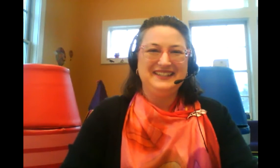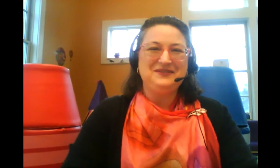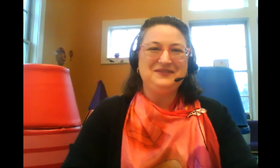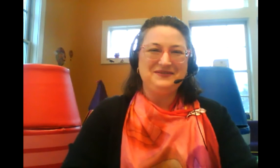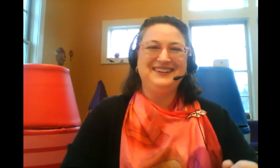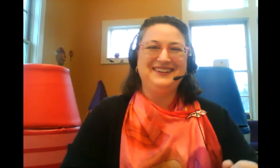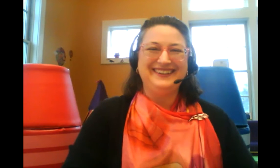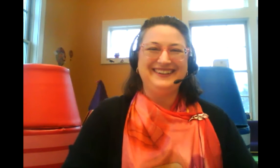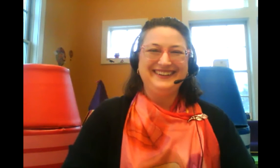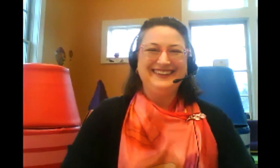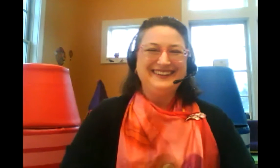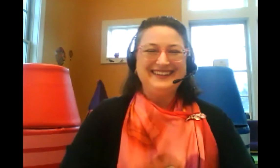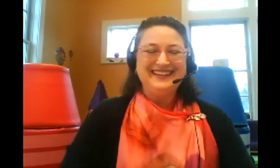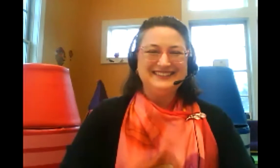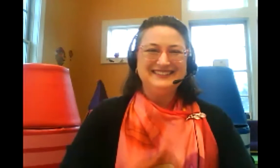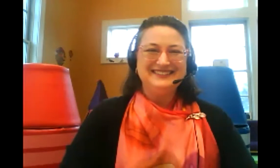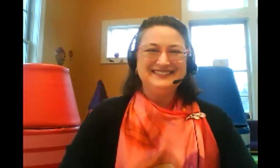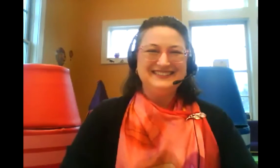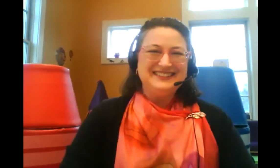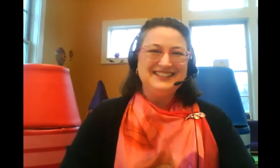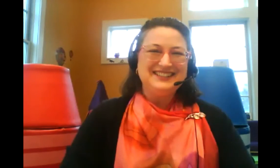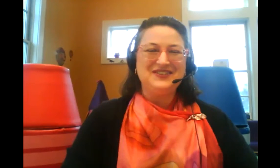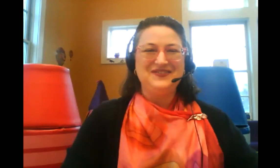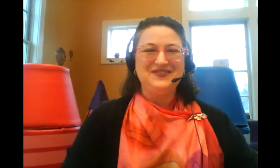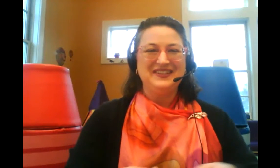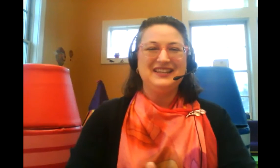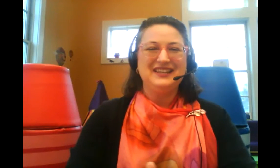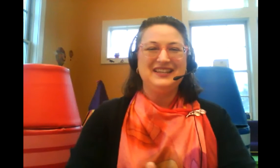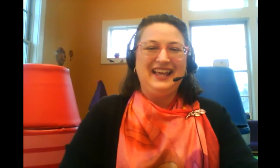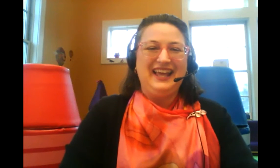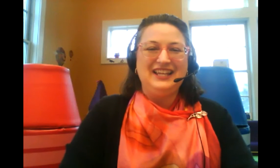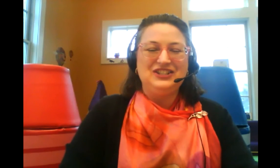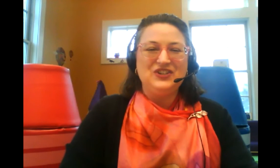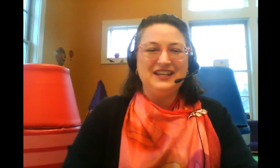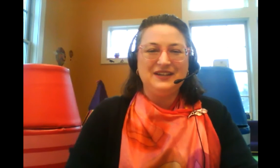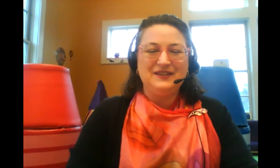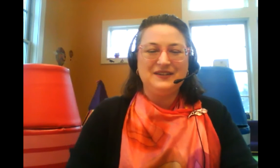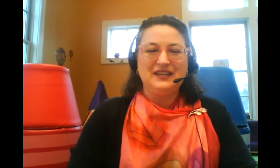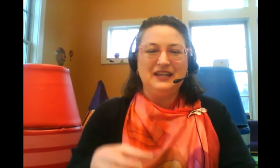Eat. So, and drink is you make a C hand